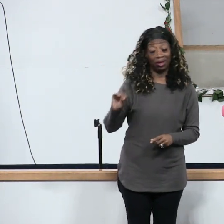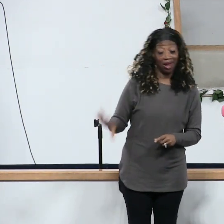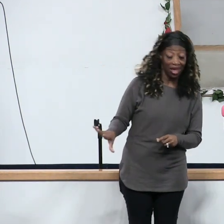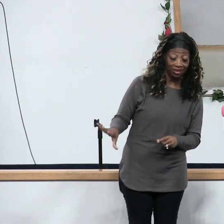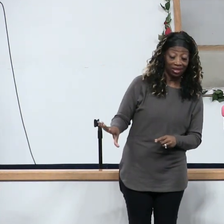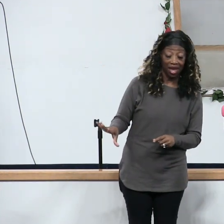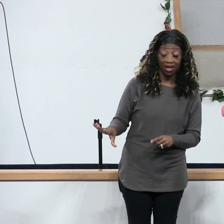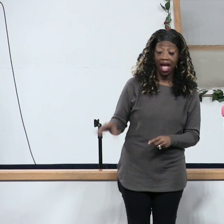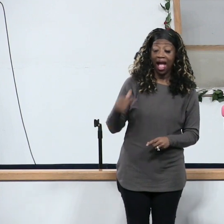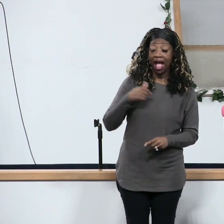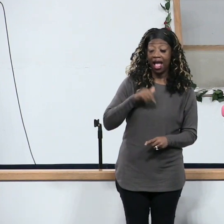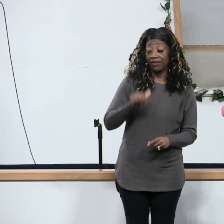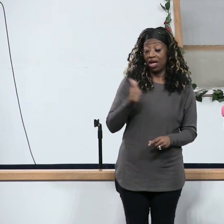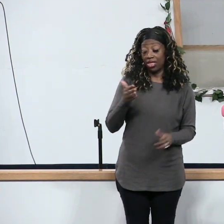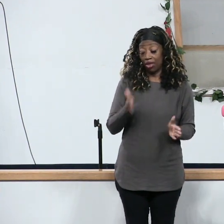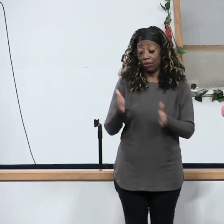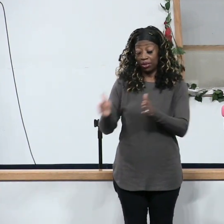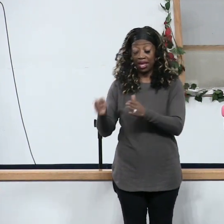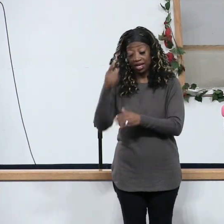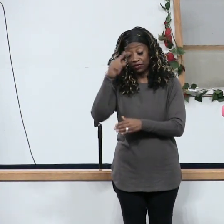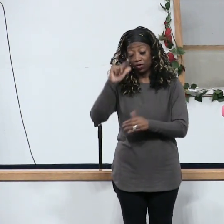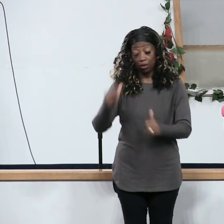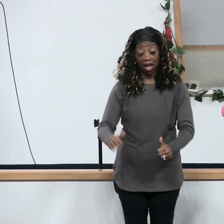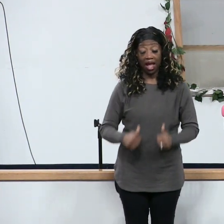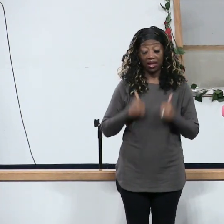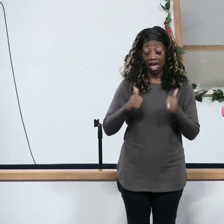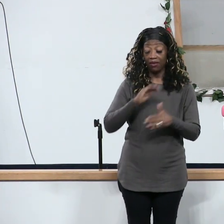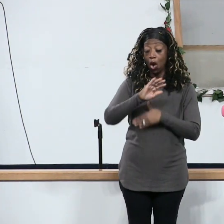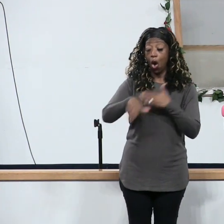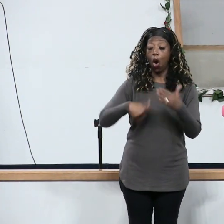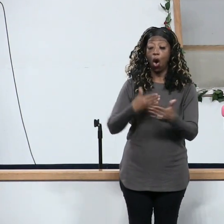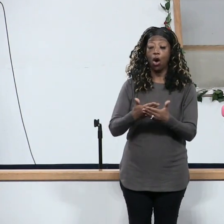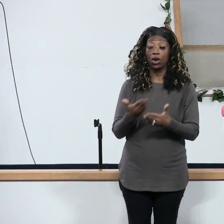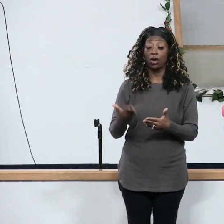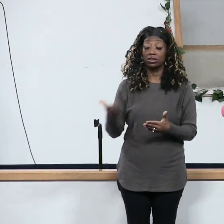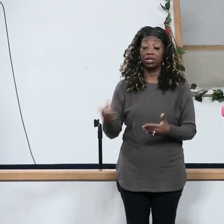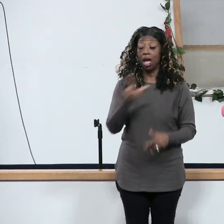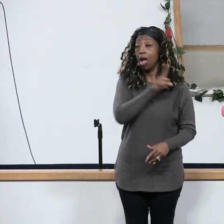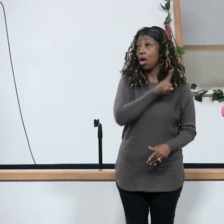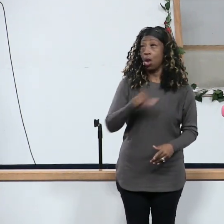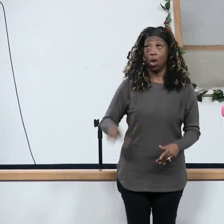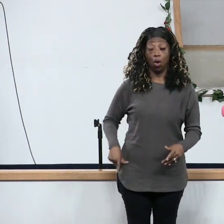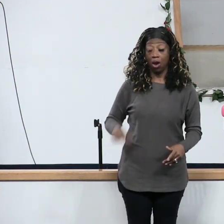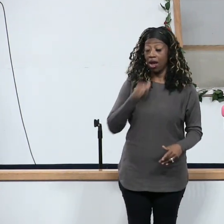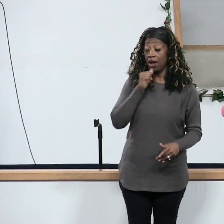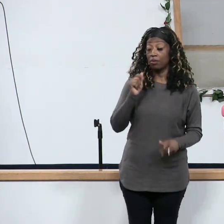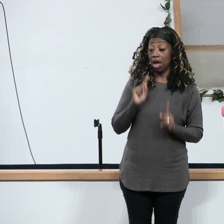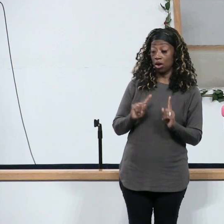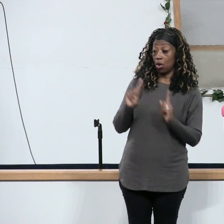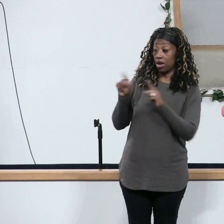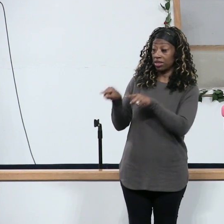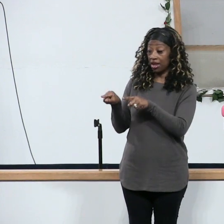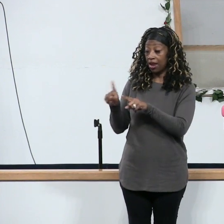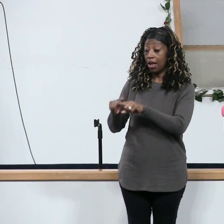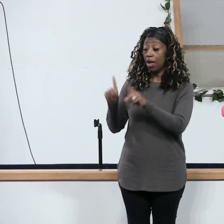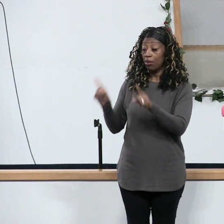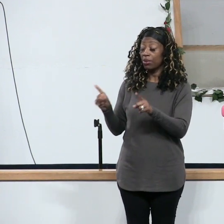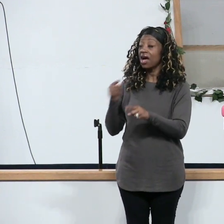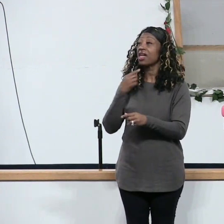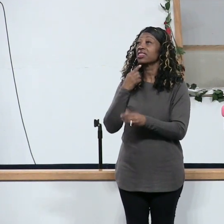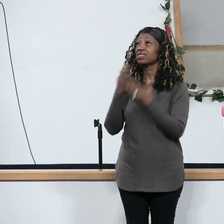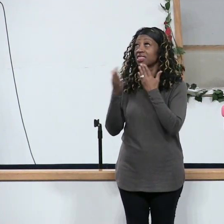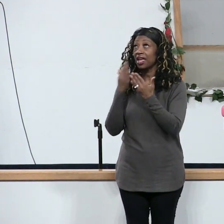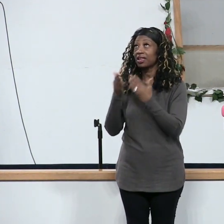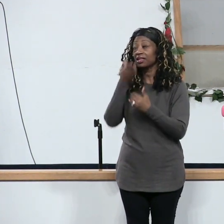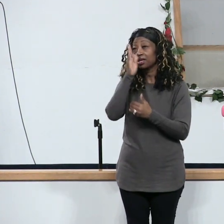had different plans for my life. Right? All of that stuff. We'll say, Lord, I'm not going there, but thank God you went there for me.